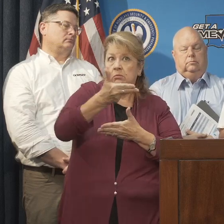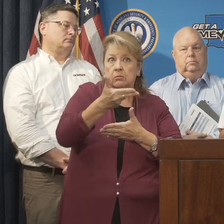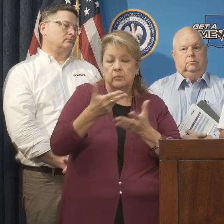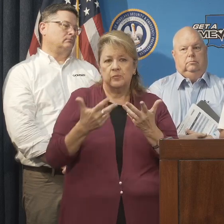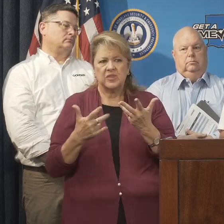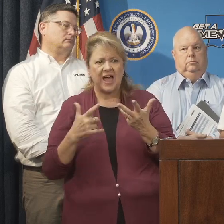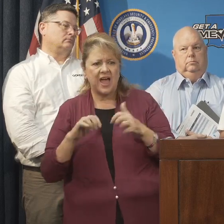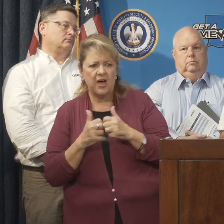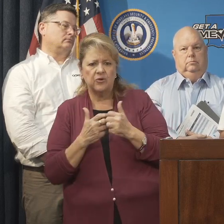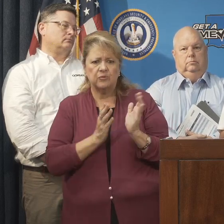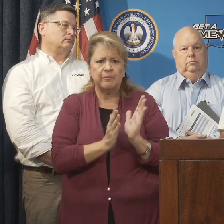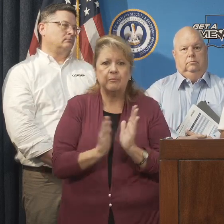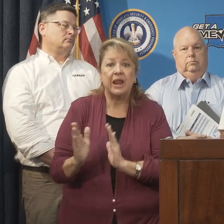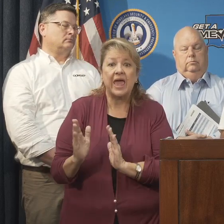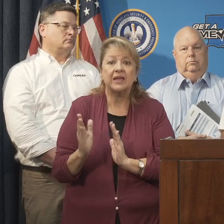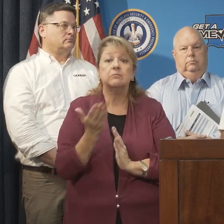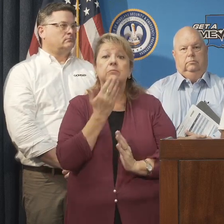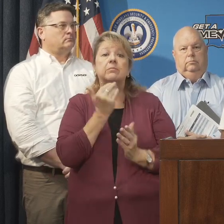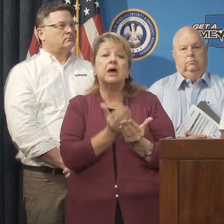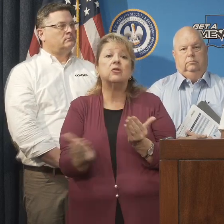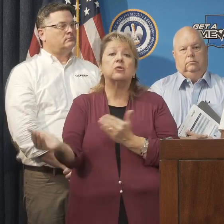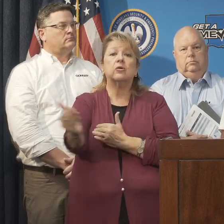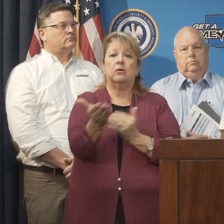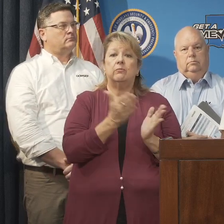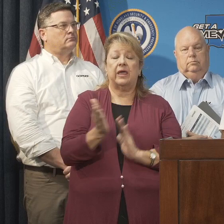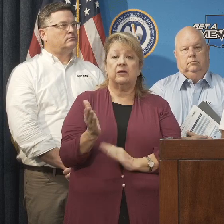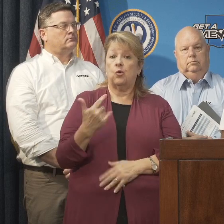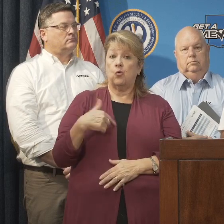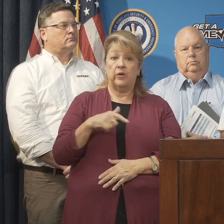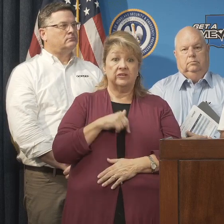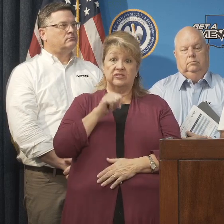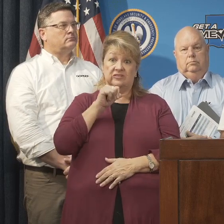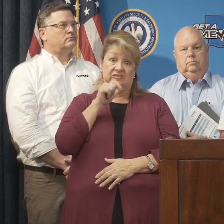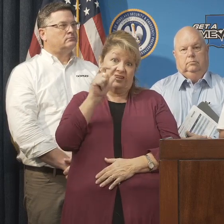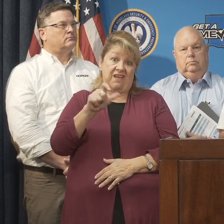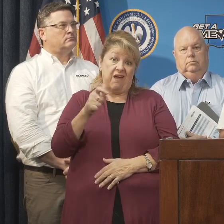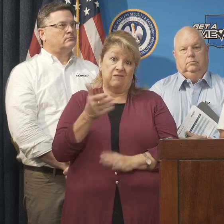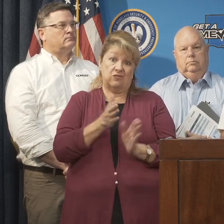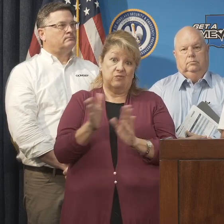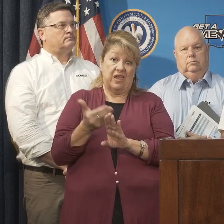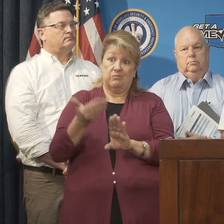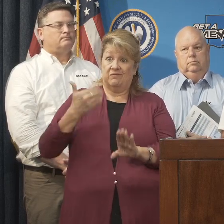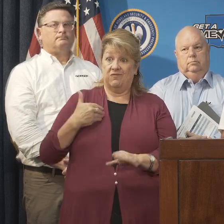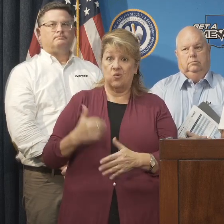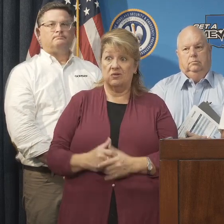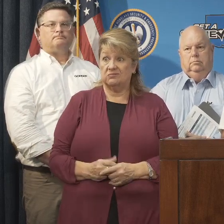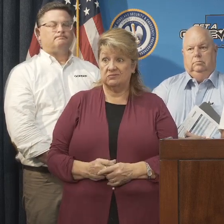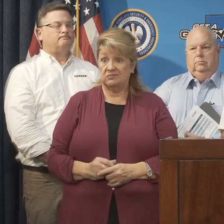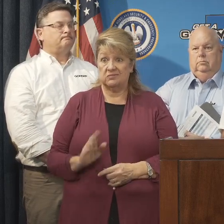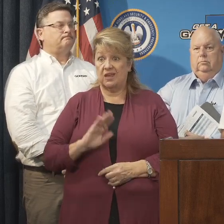be prepared for to a degree, quite frankly, that we've just haven't had to do in the past.